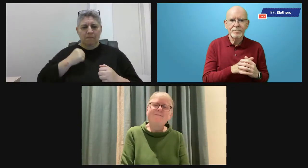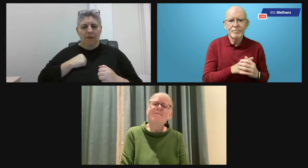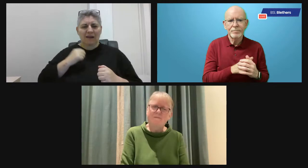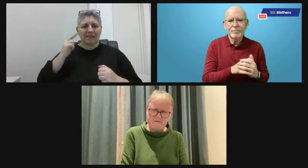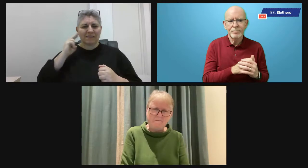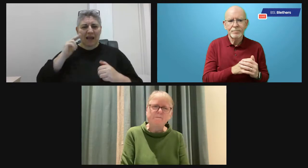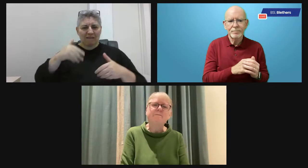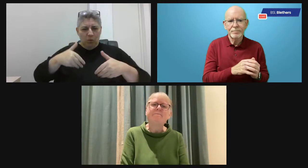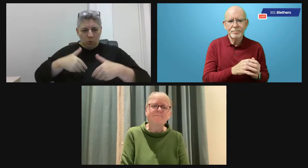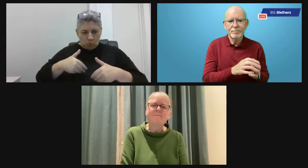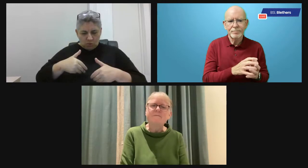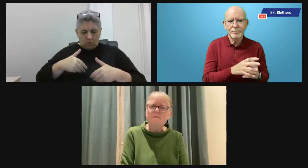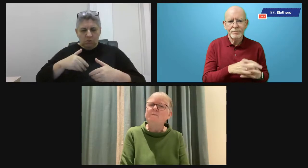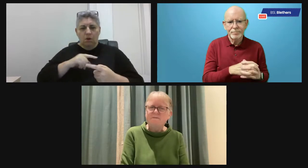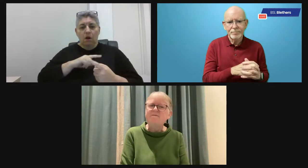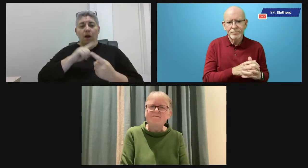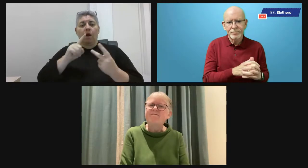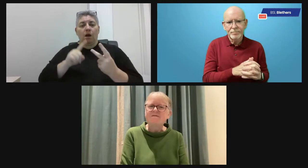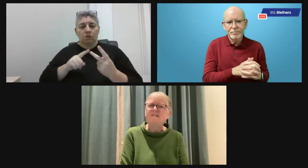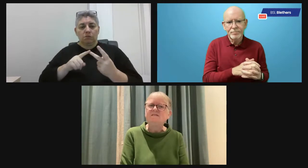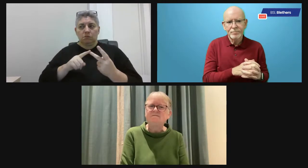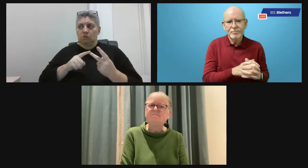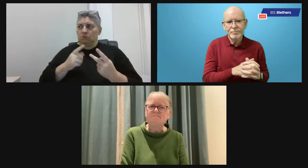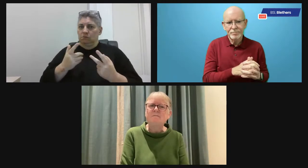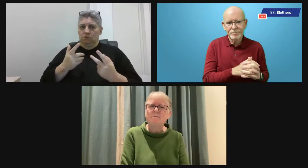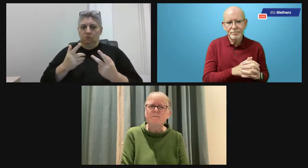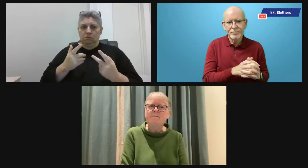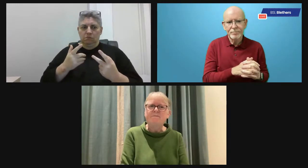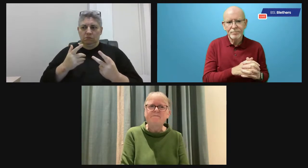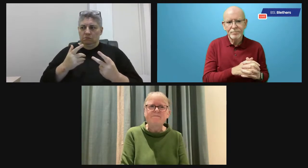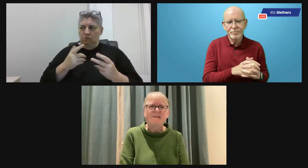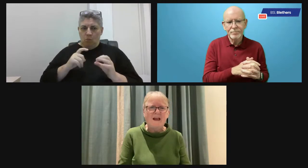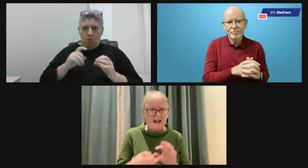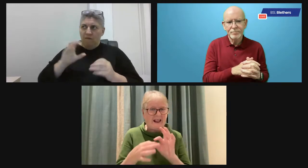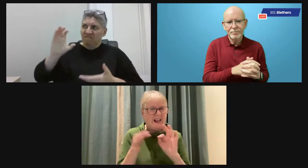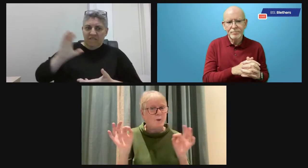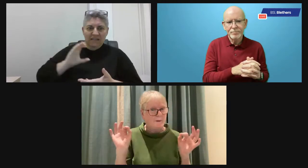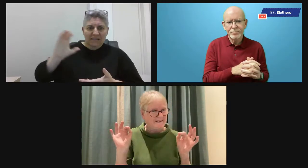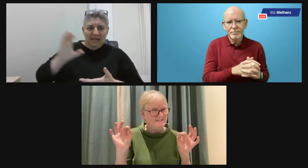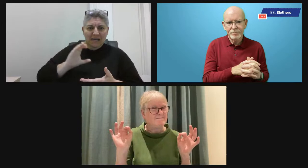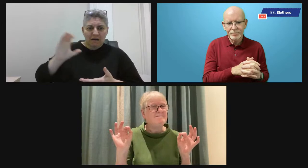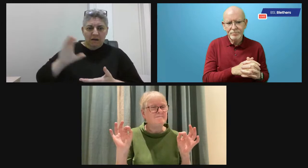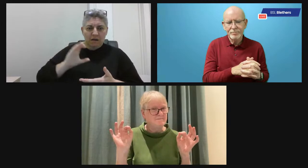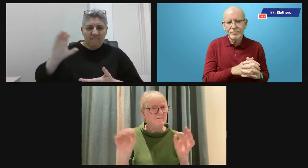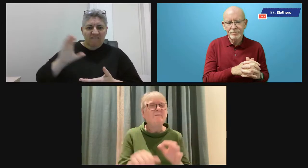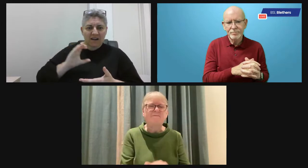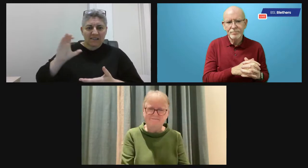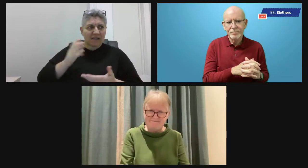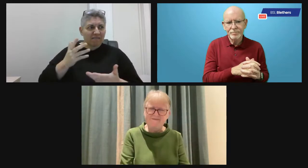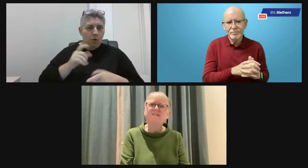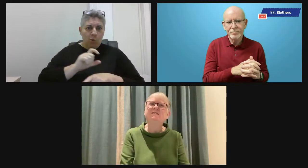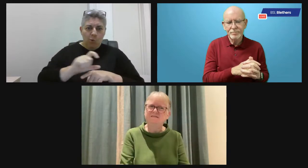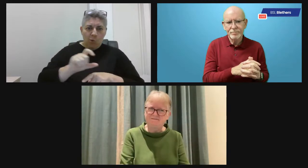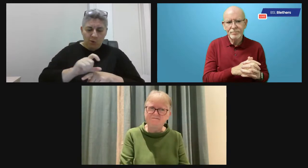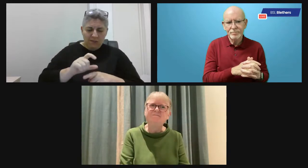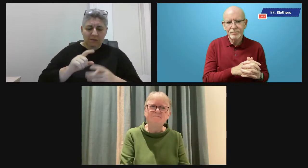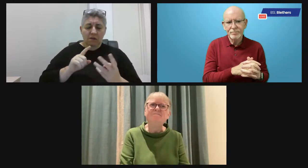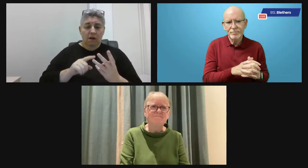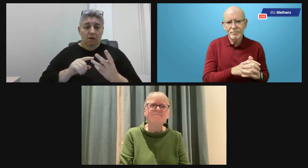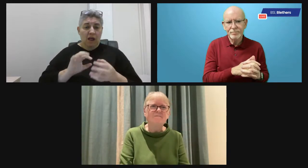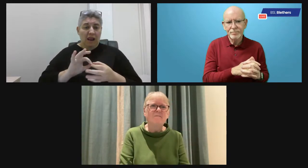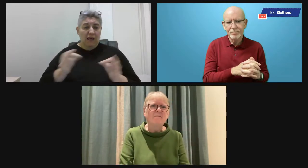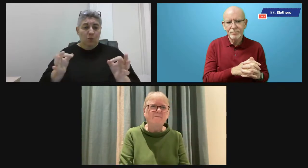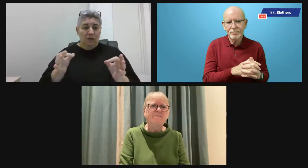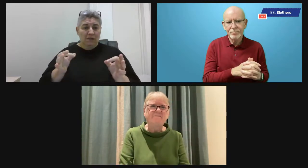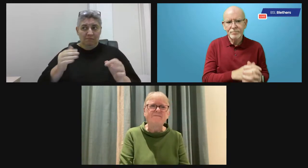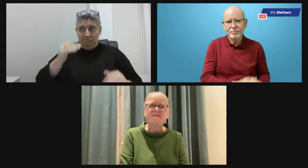also concerned because deaf children are mainstream now, that they're not understanding about their culture, their identity, and the because linguistics